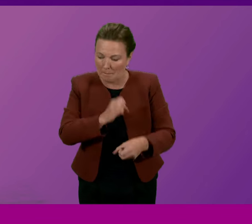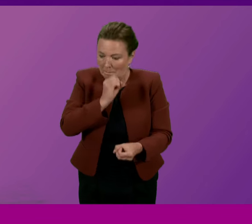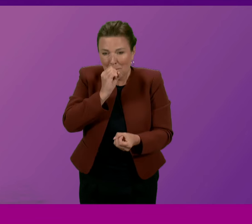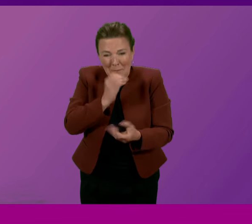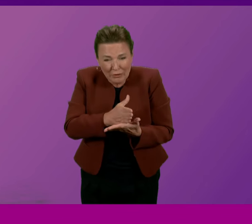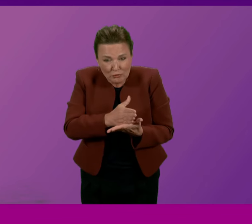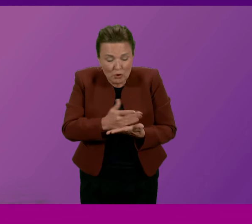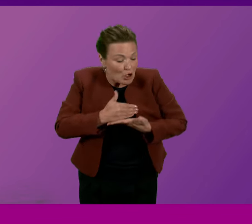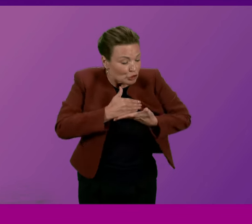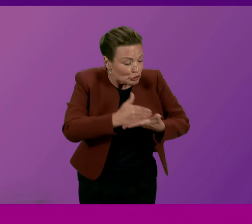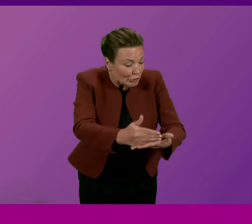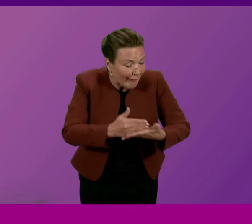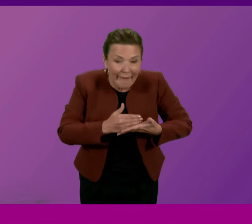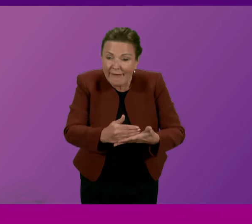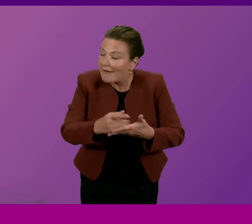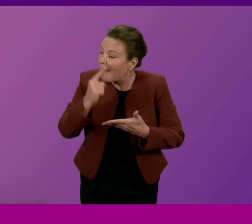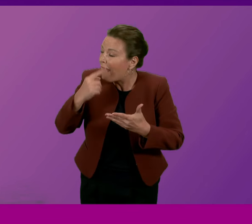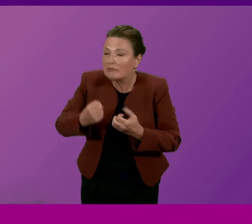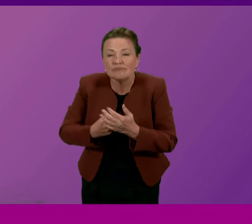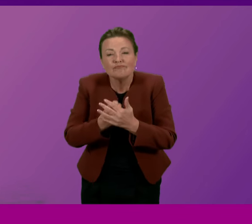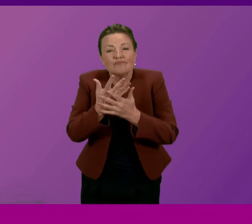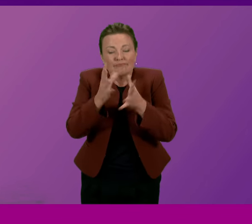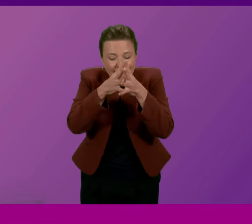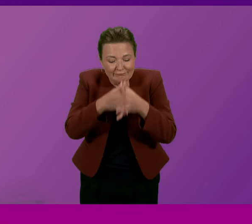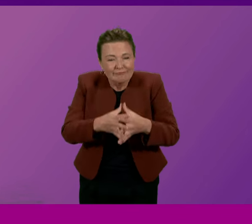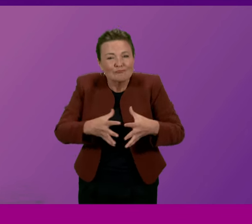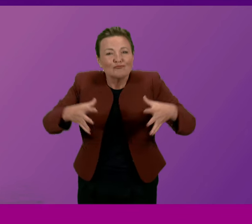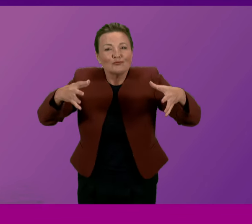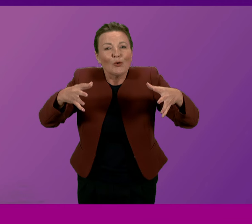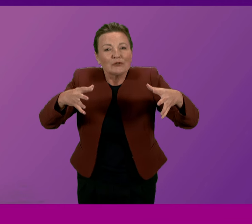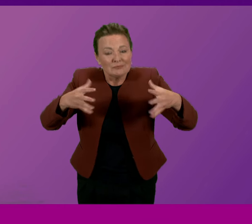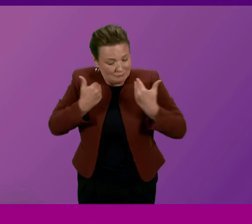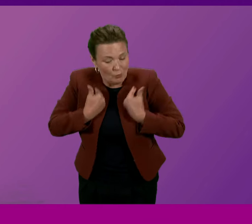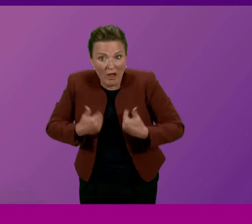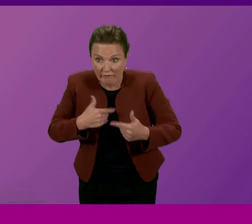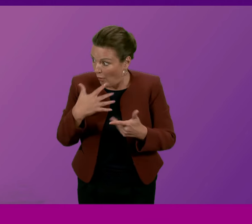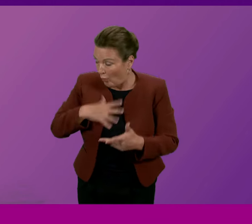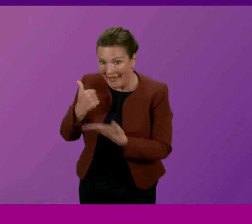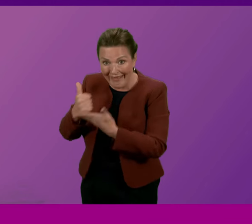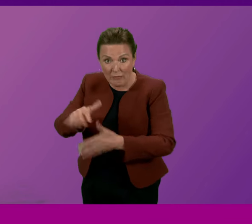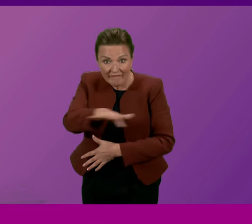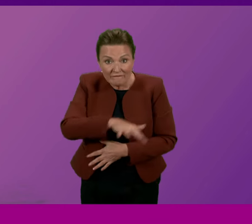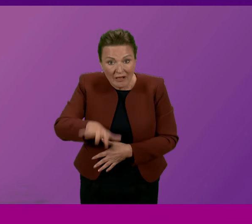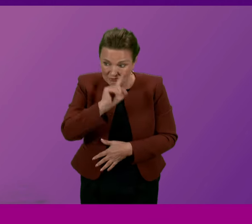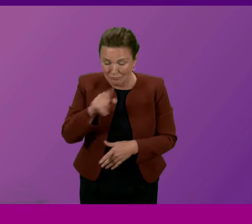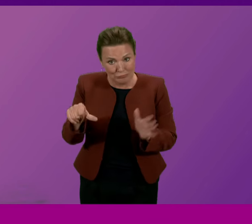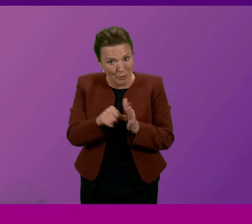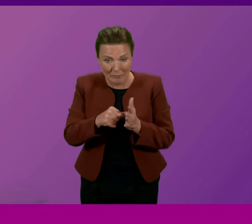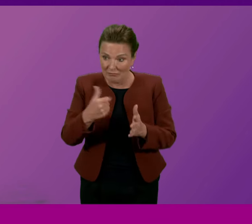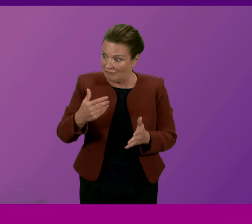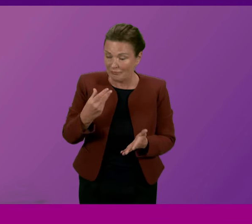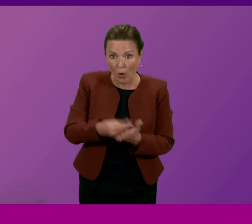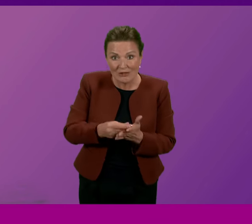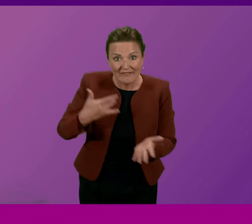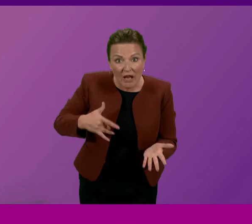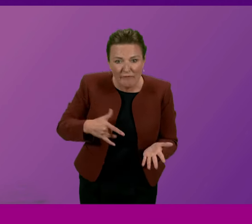shared and growing prosperity, to help families struggling with the cost of living, to deliver quality public